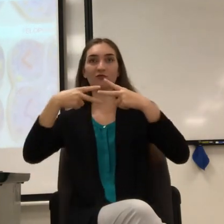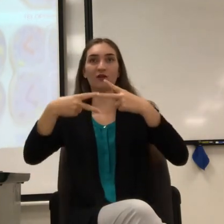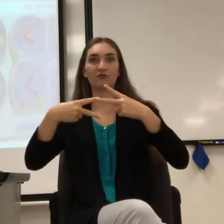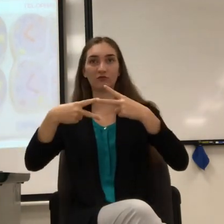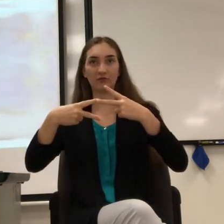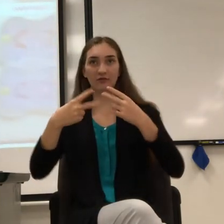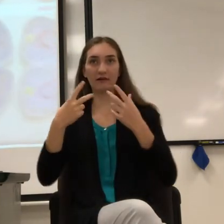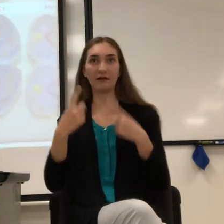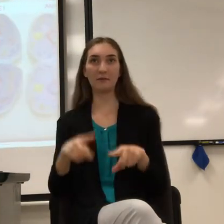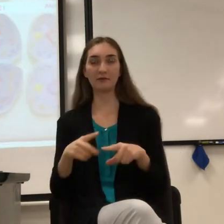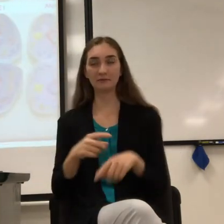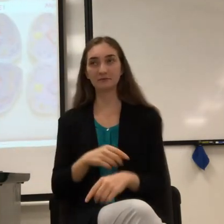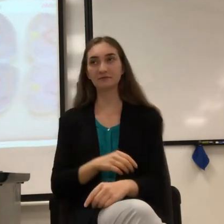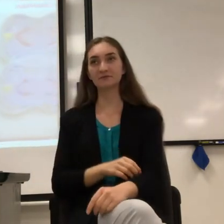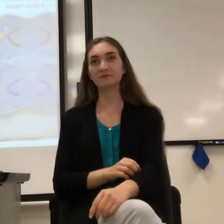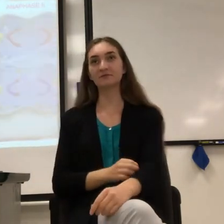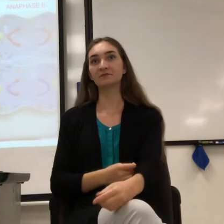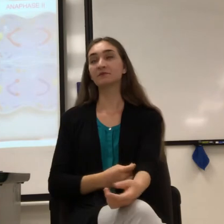them.